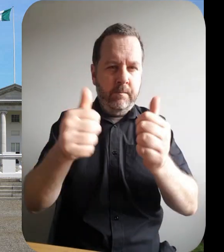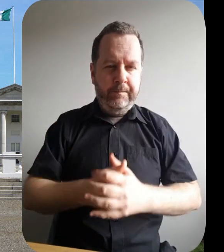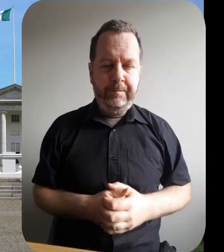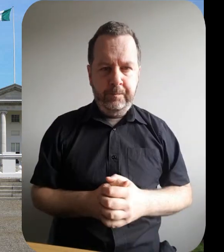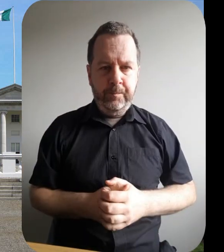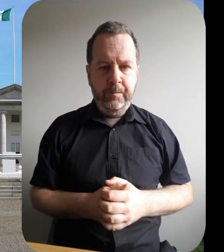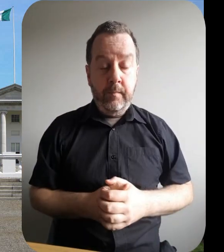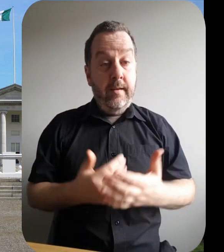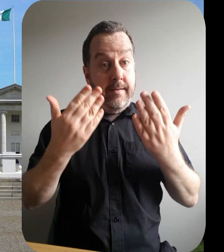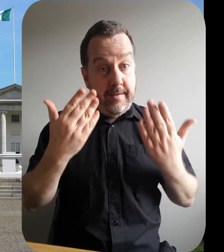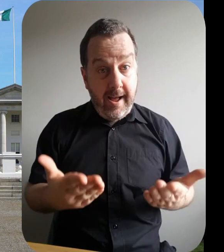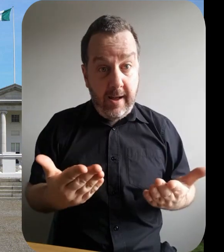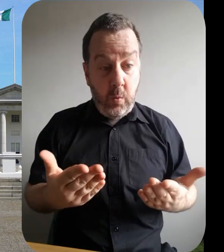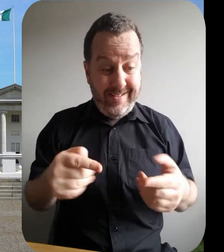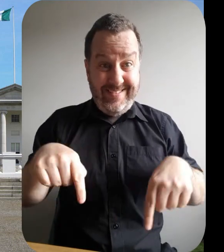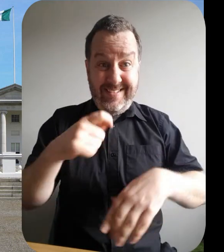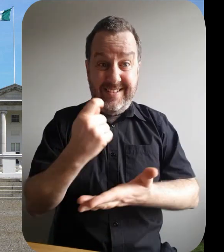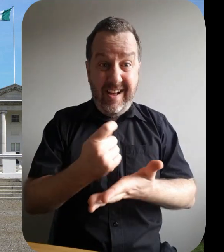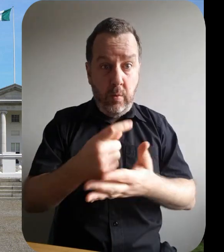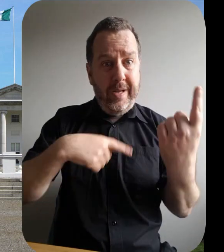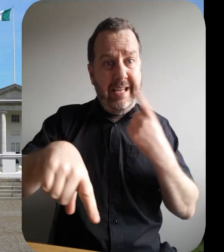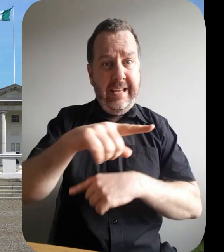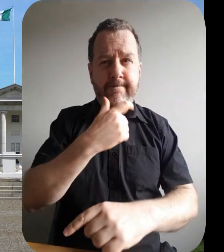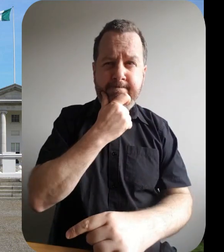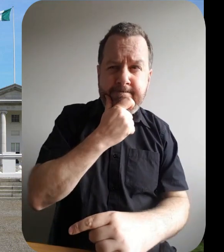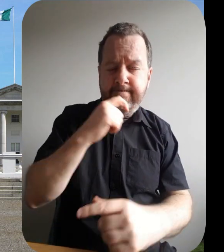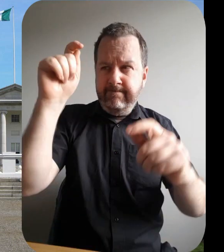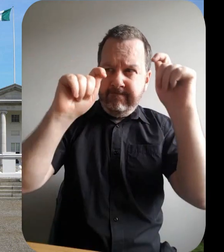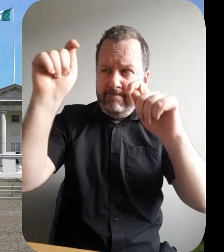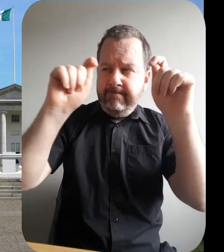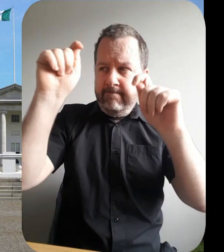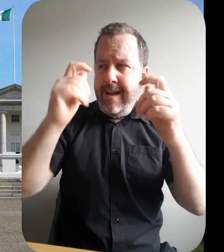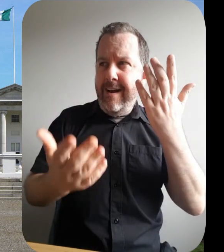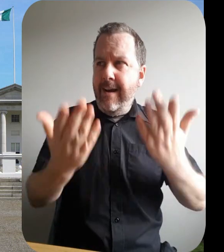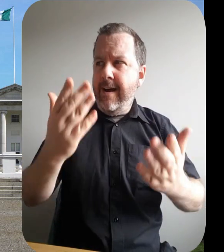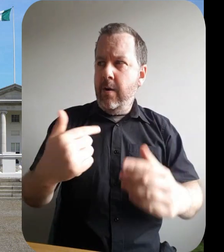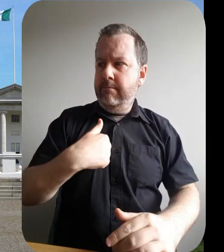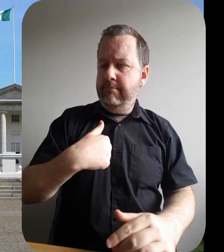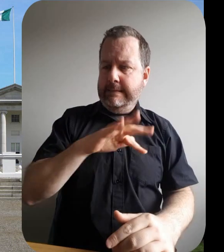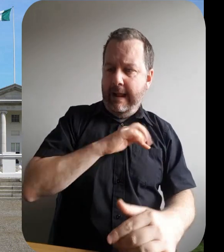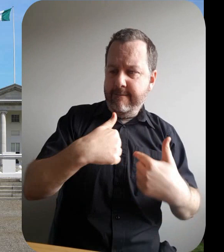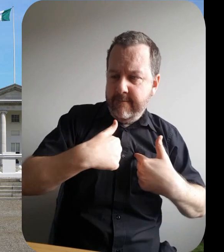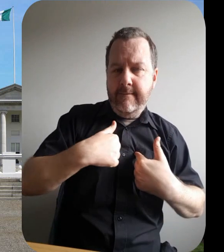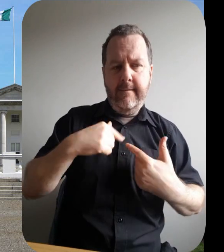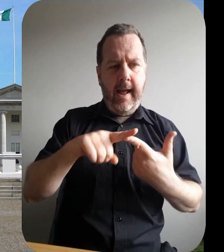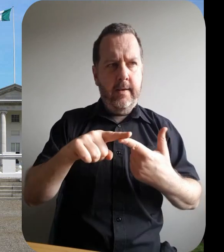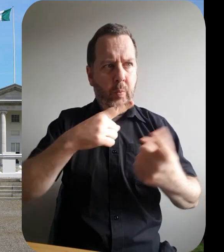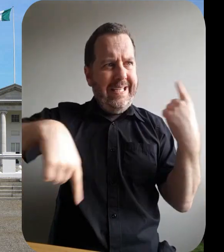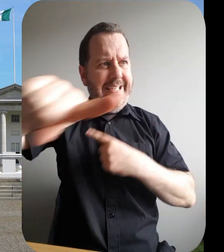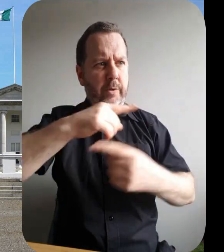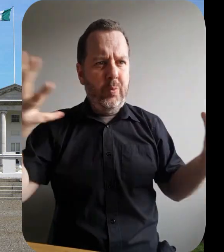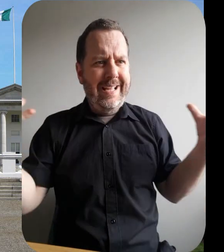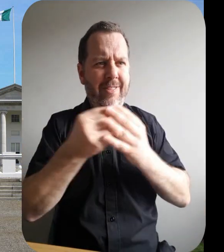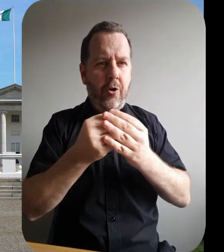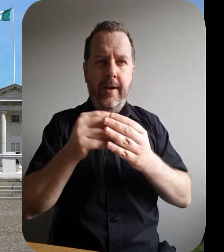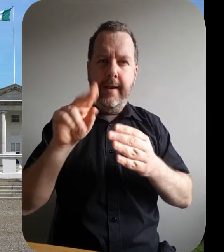sin. This is a time too when all of us can reflect on how best our individual and